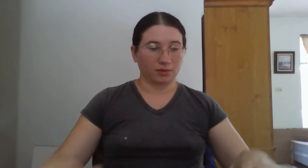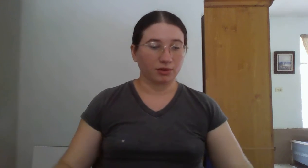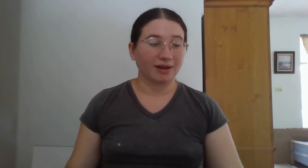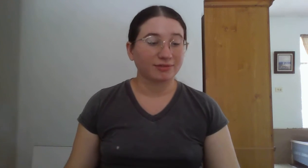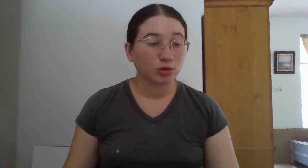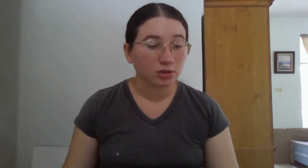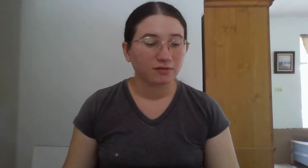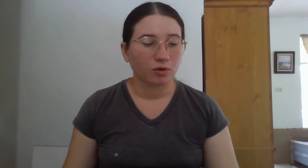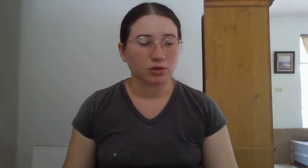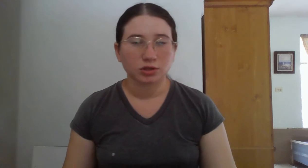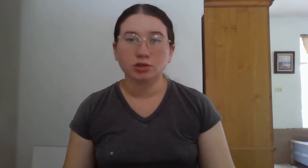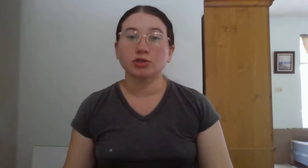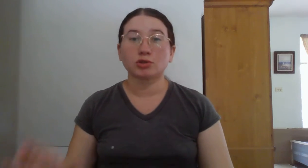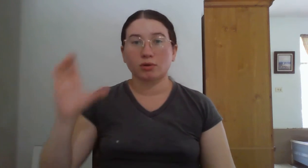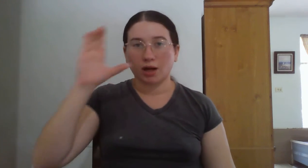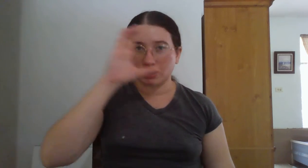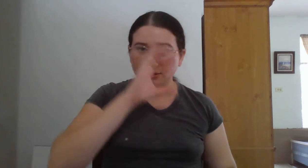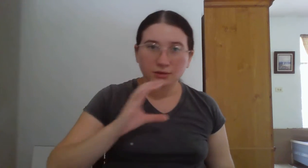You have look for, search, or hunt.